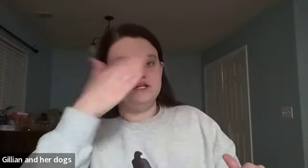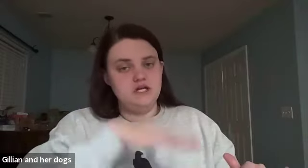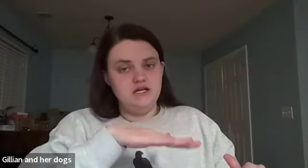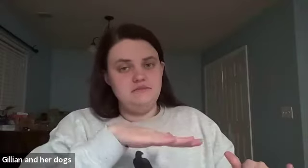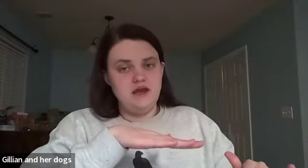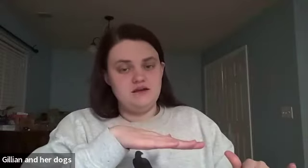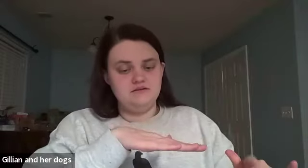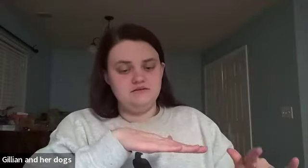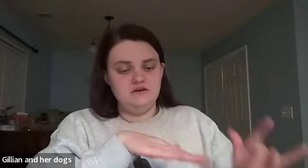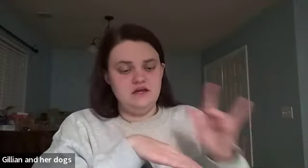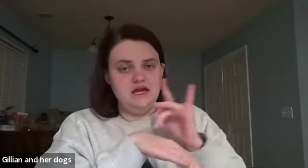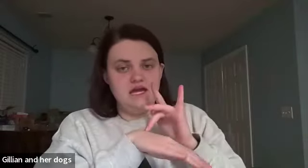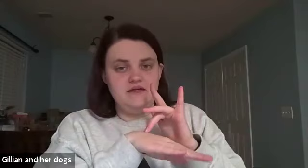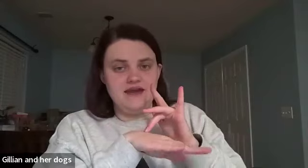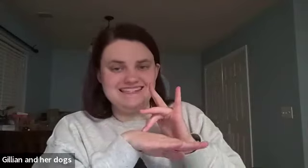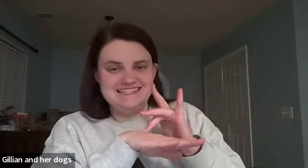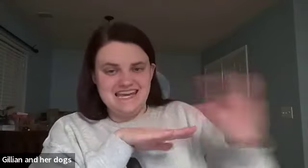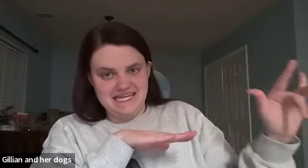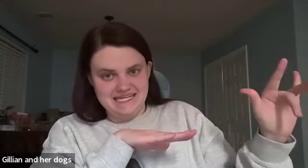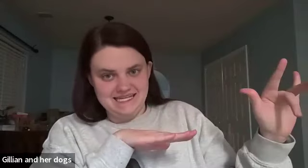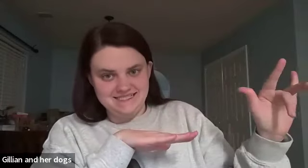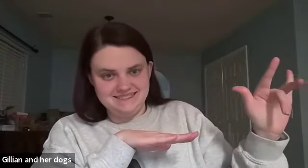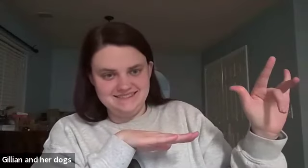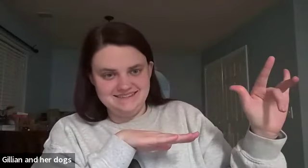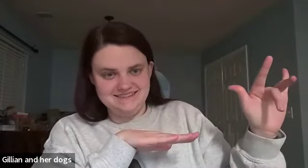you turn it back, and that's naked.